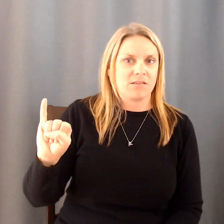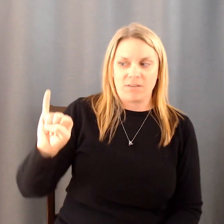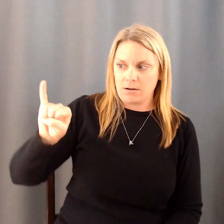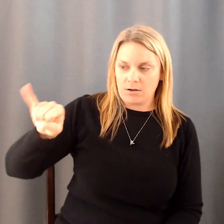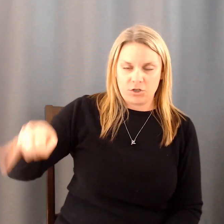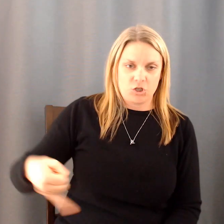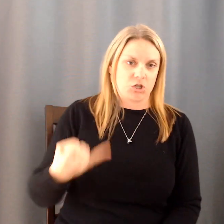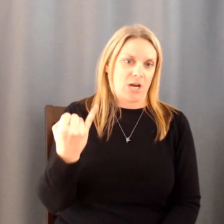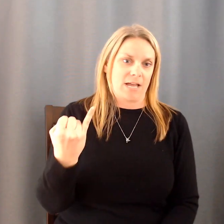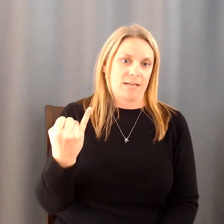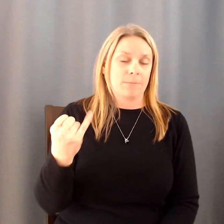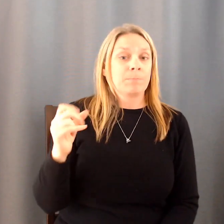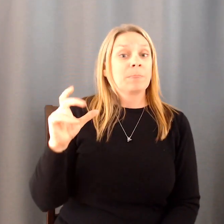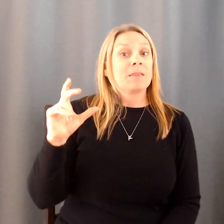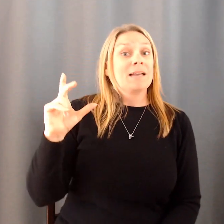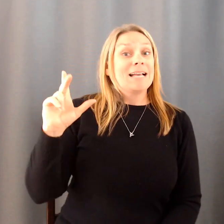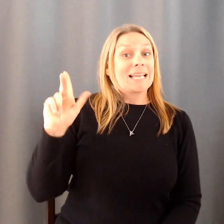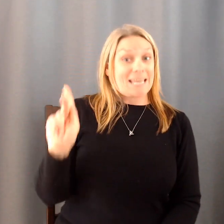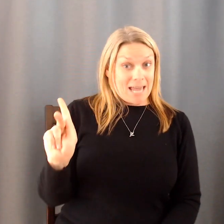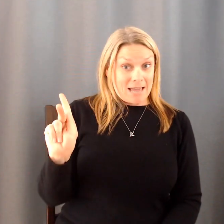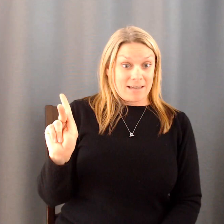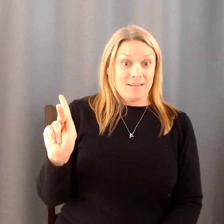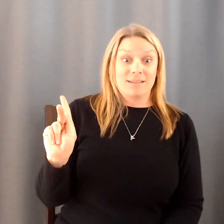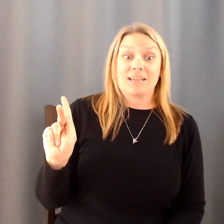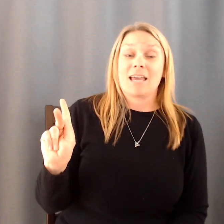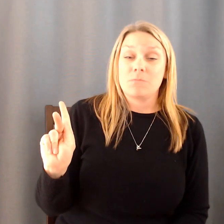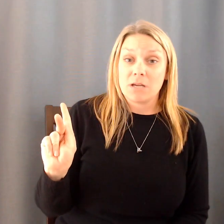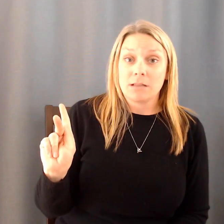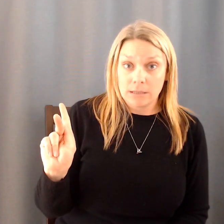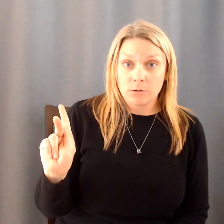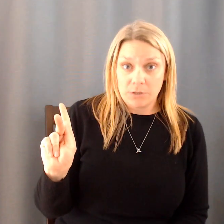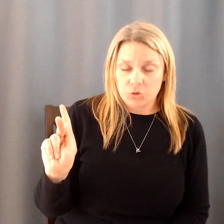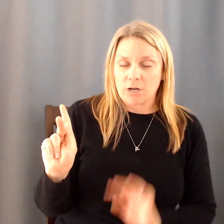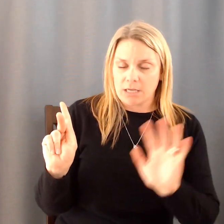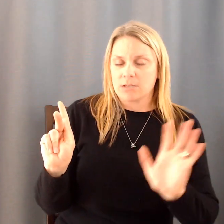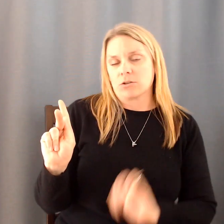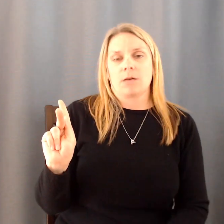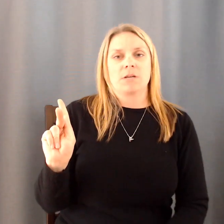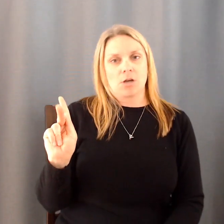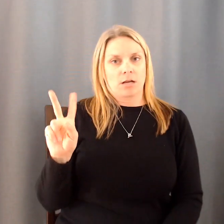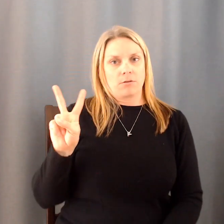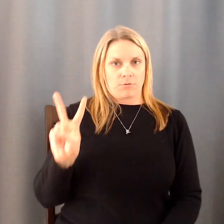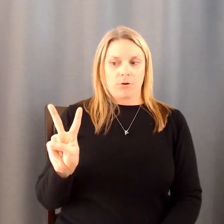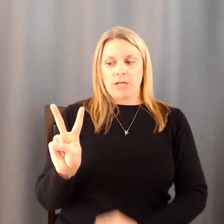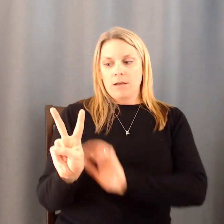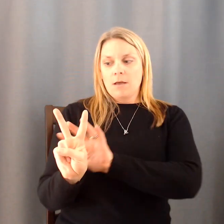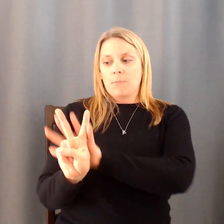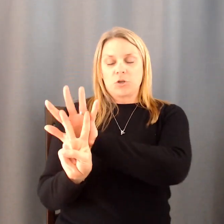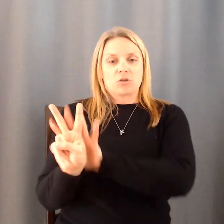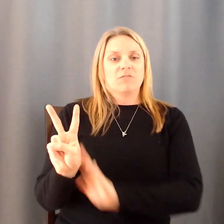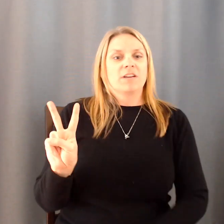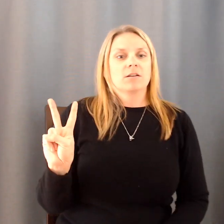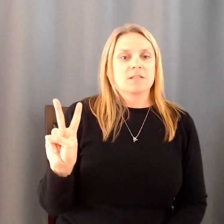finger. J. K can be a little bit tricky, so let me talk you through it. Put two fingers in the